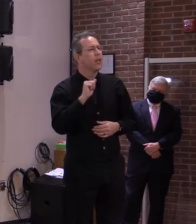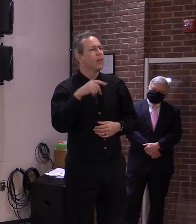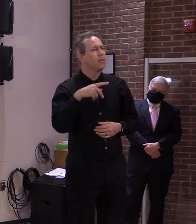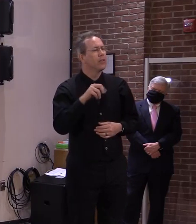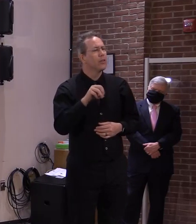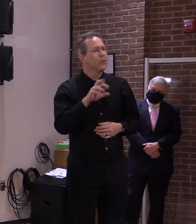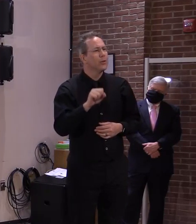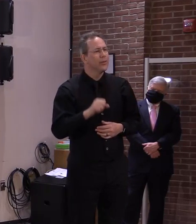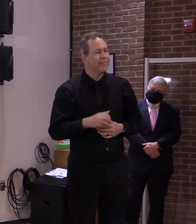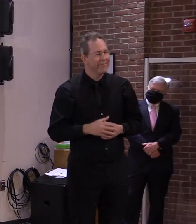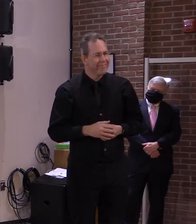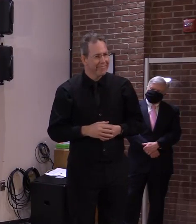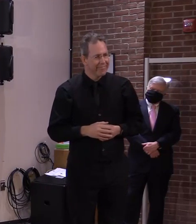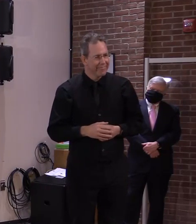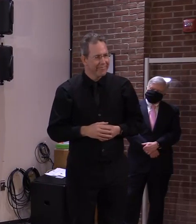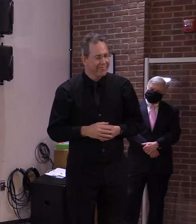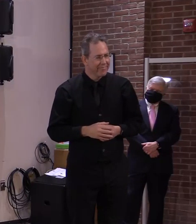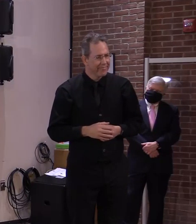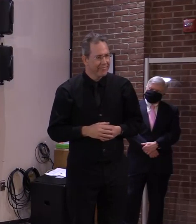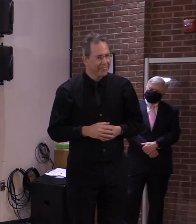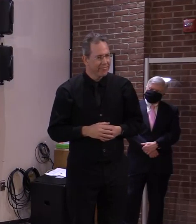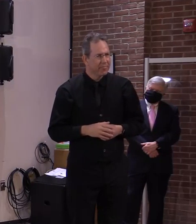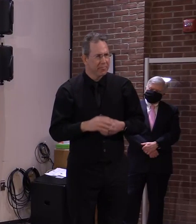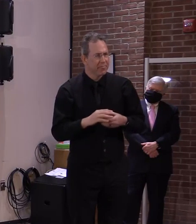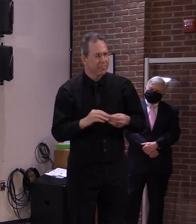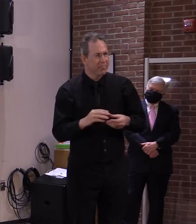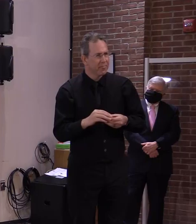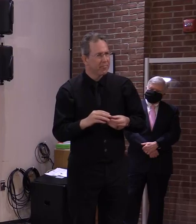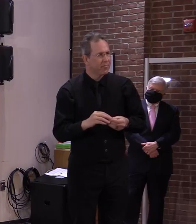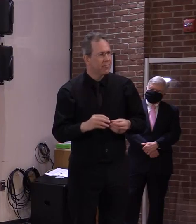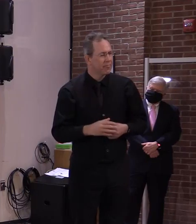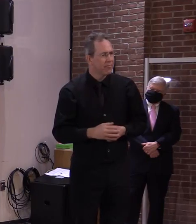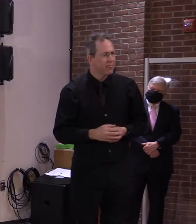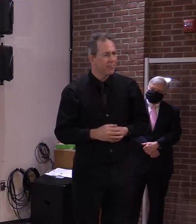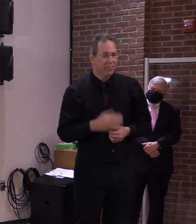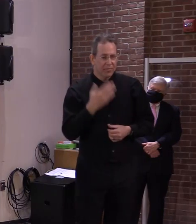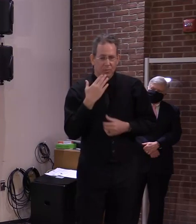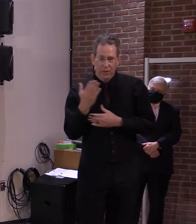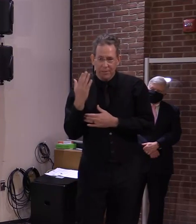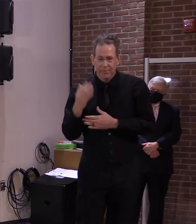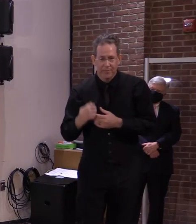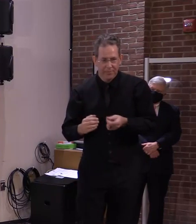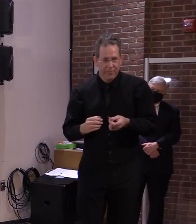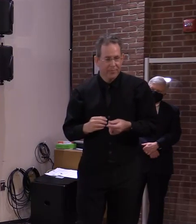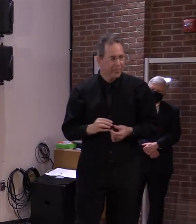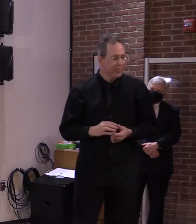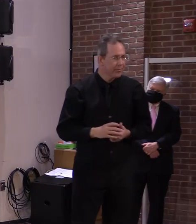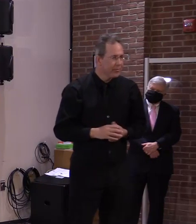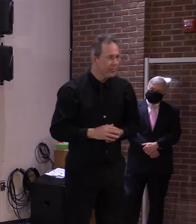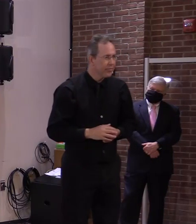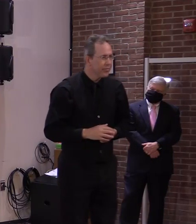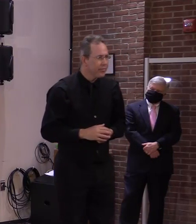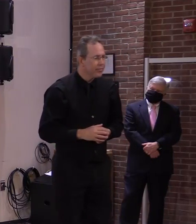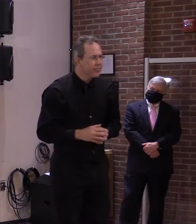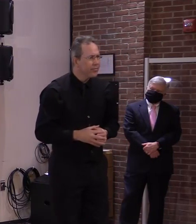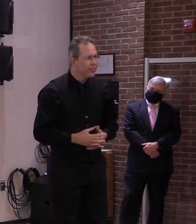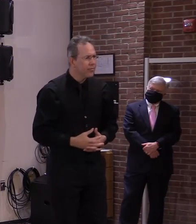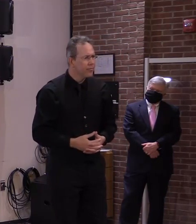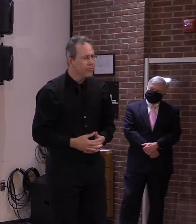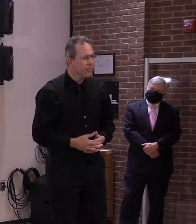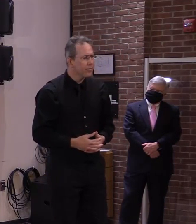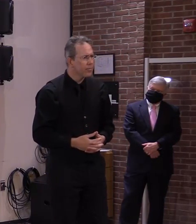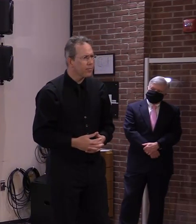Hi, good morning, everybody. These rising cases, is there anything new that can be done to try and stop